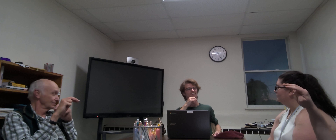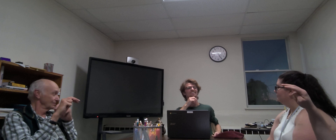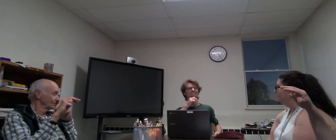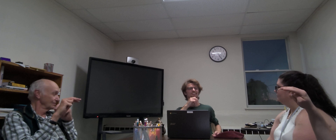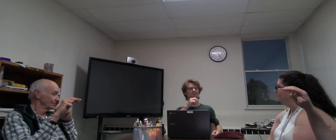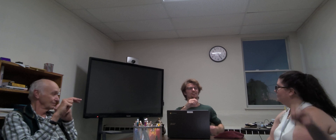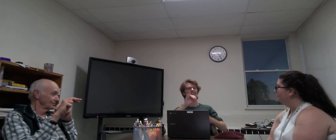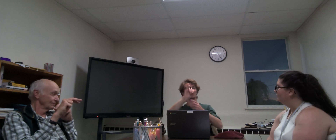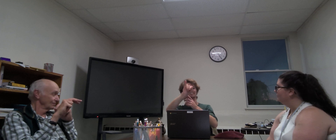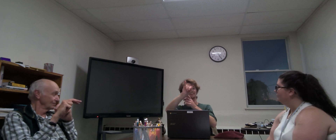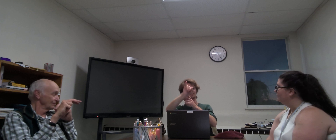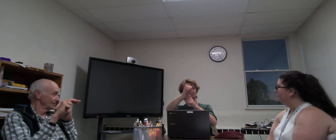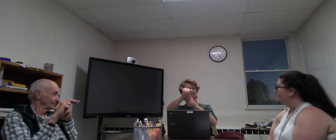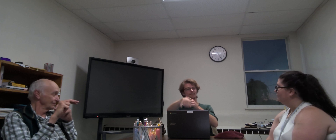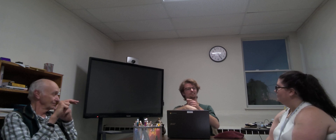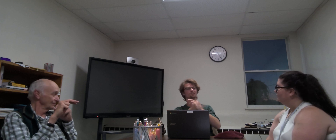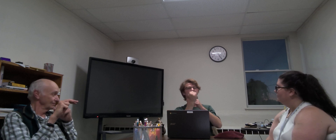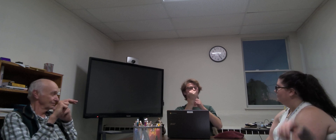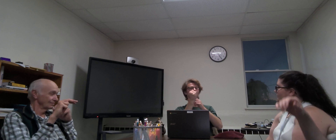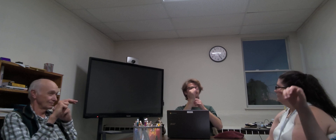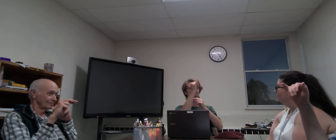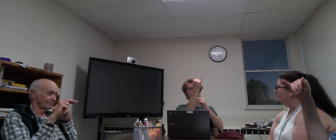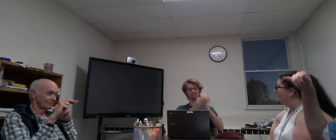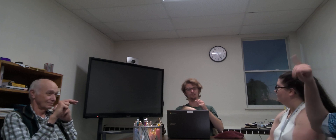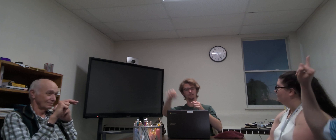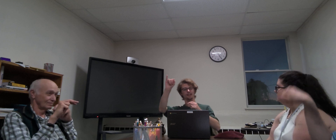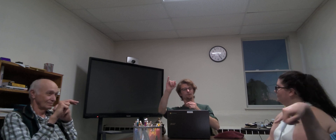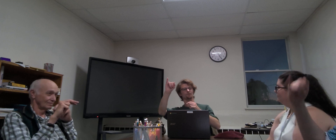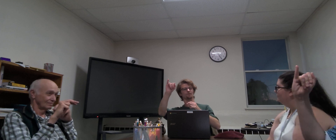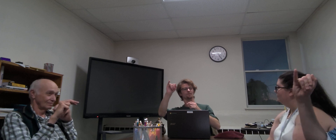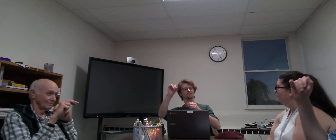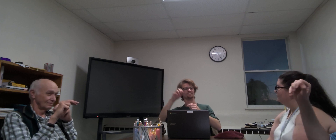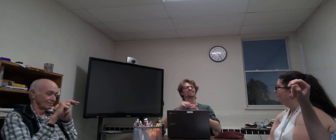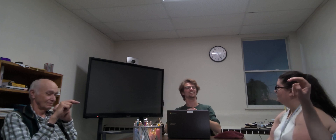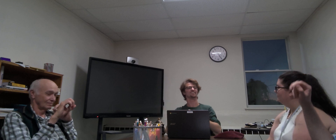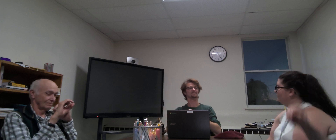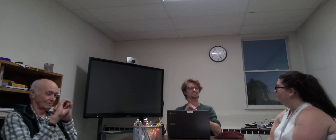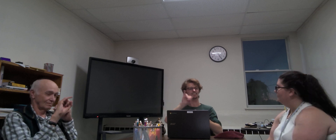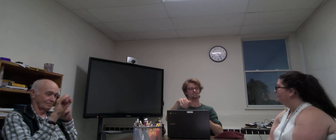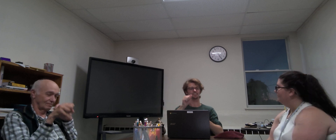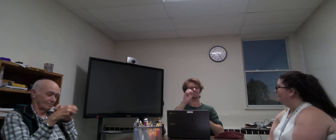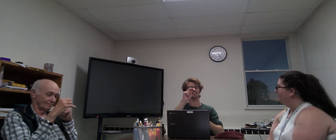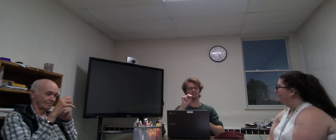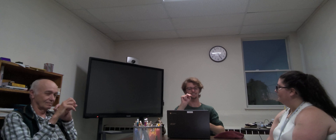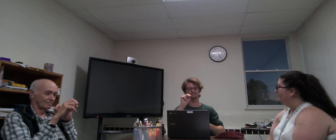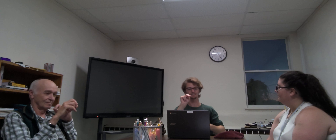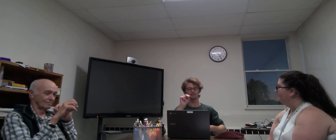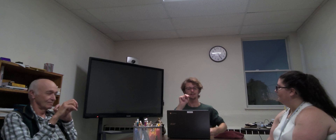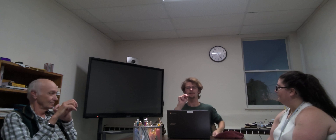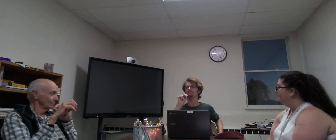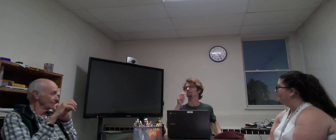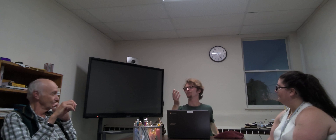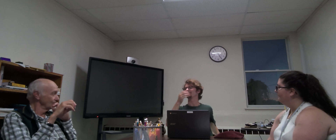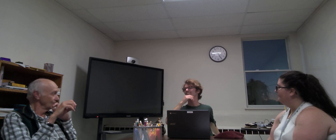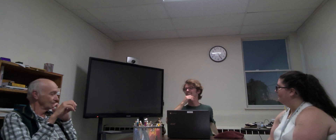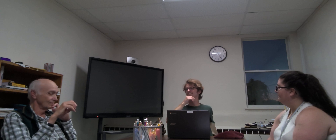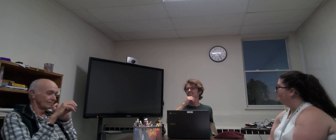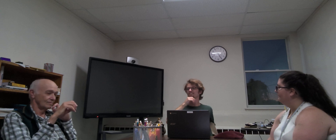There you go. And the J actually goes inwards rather than going Oh, inverse. Yeah. Okay. J-N. February.